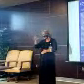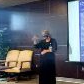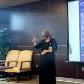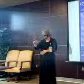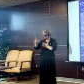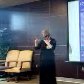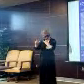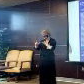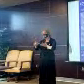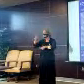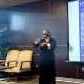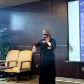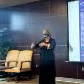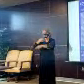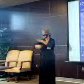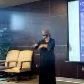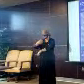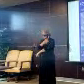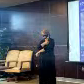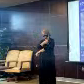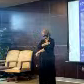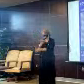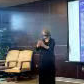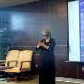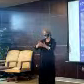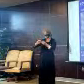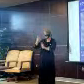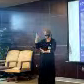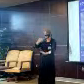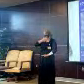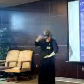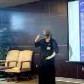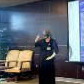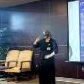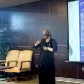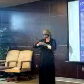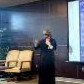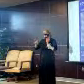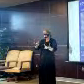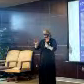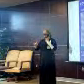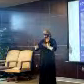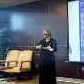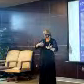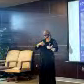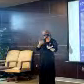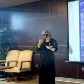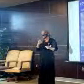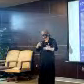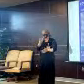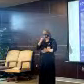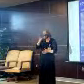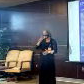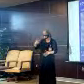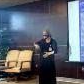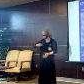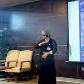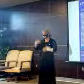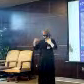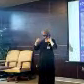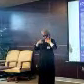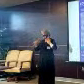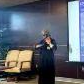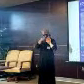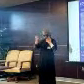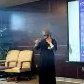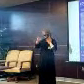vaccine. But fortunately, in the last year, there have been the development of treatment options with the monoclonal antibodies that do show great